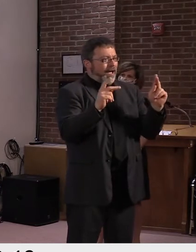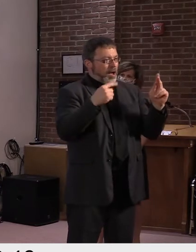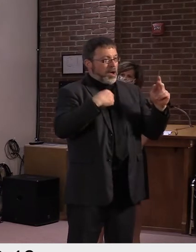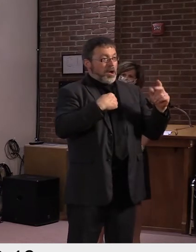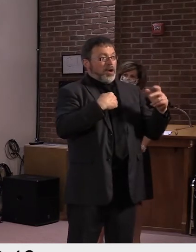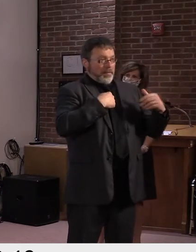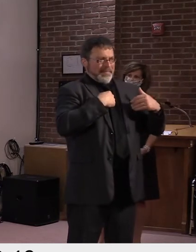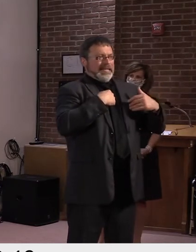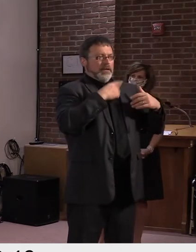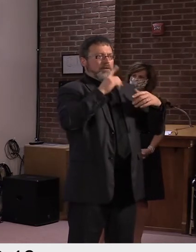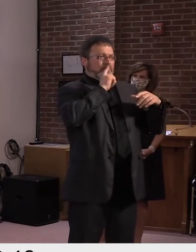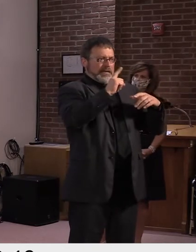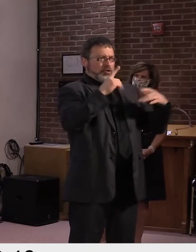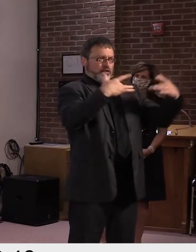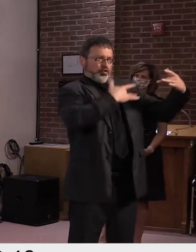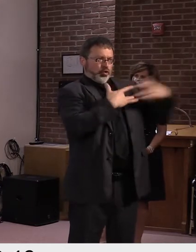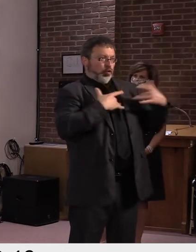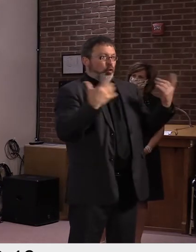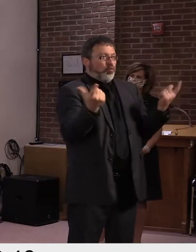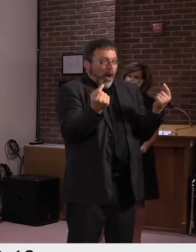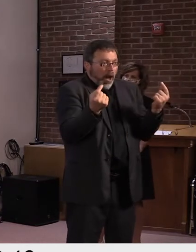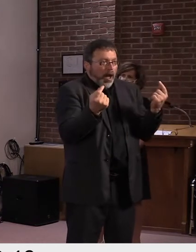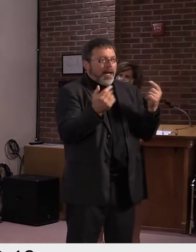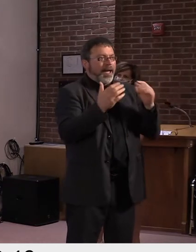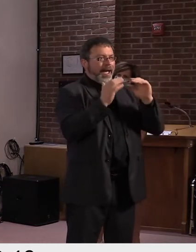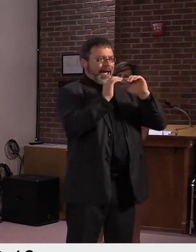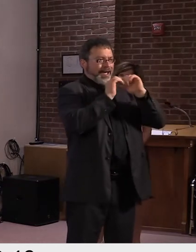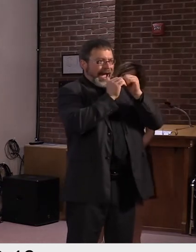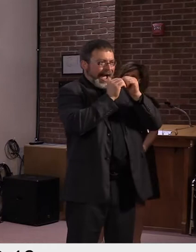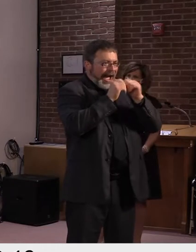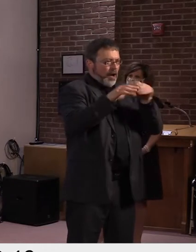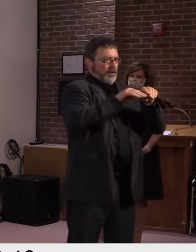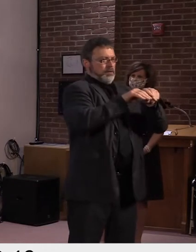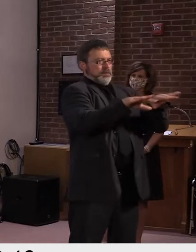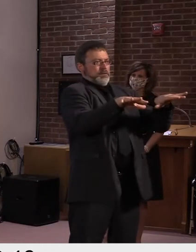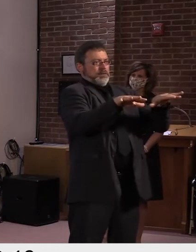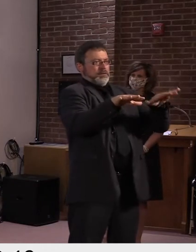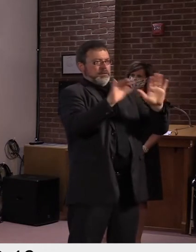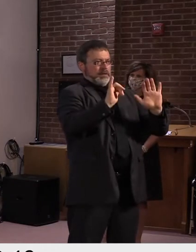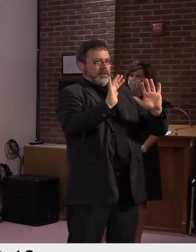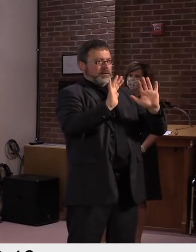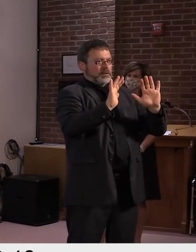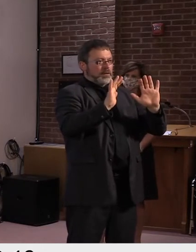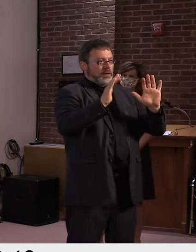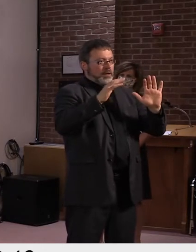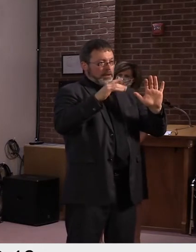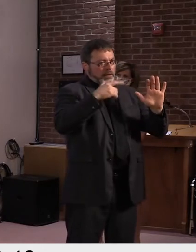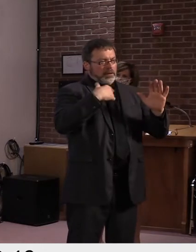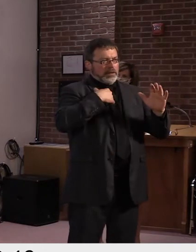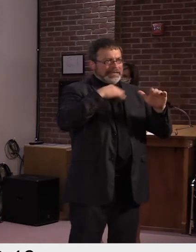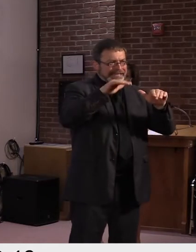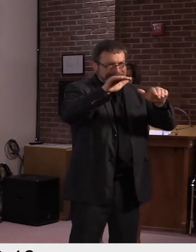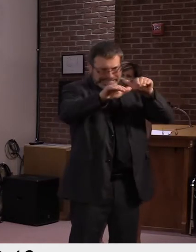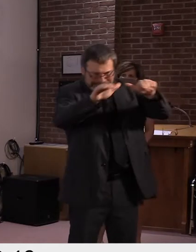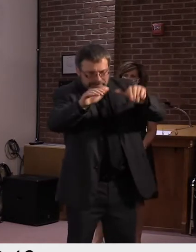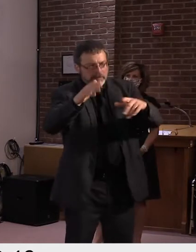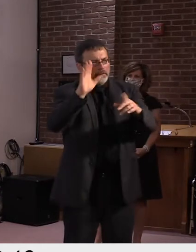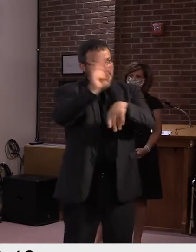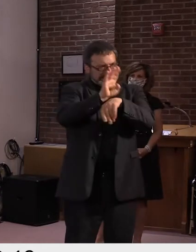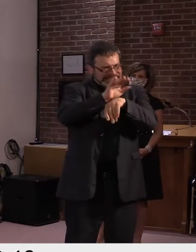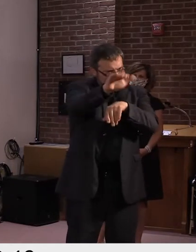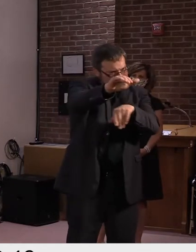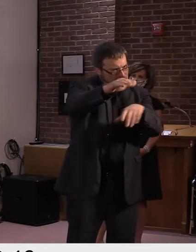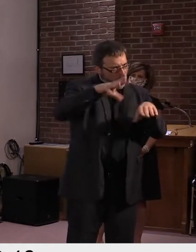action, who has to do this enforcement, whether it's the shopkeepers and so forth. We came up with